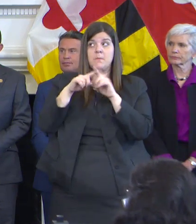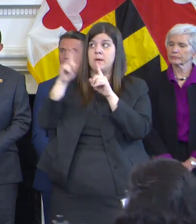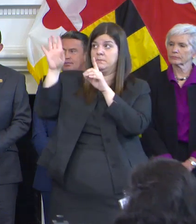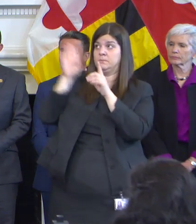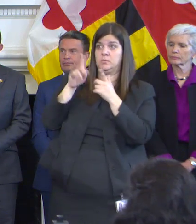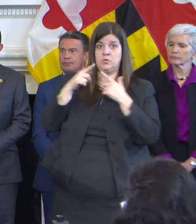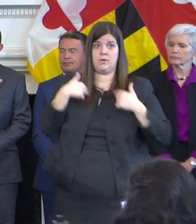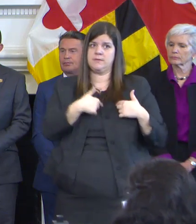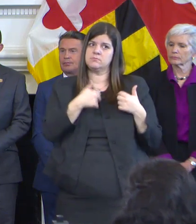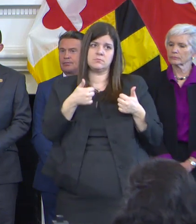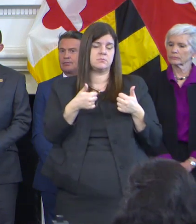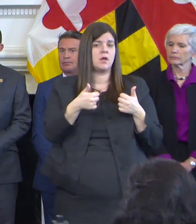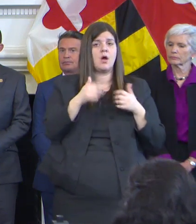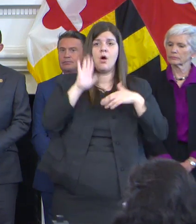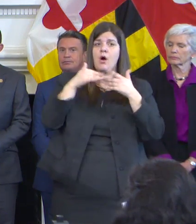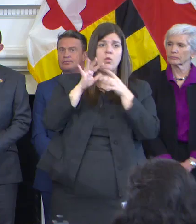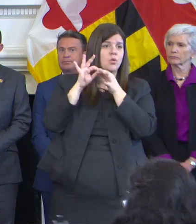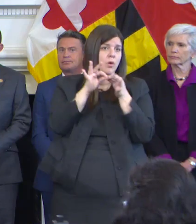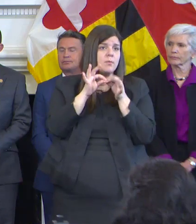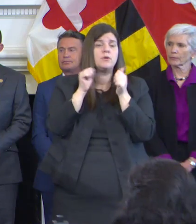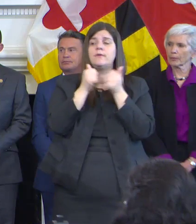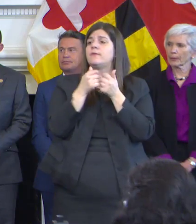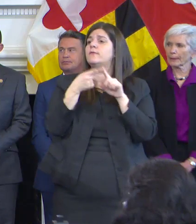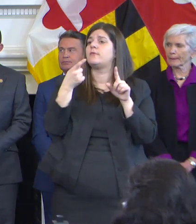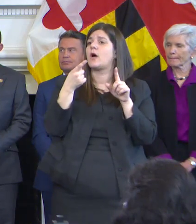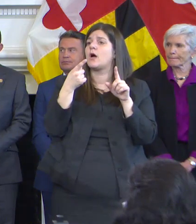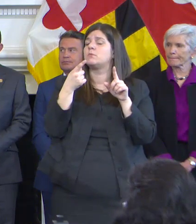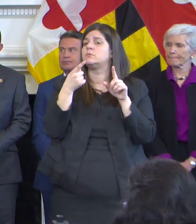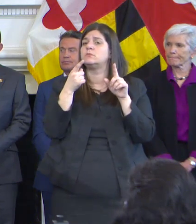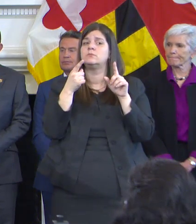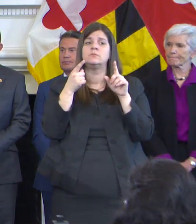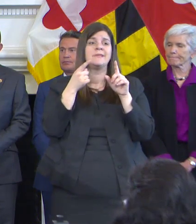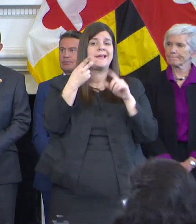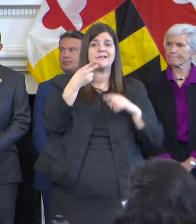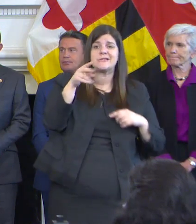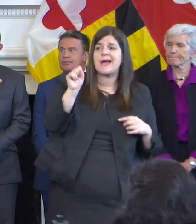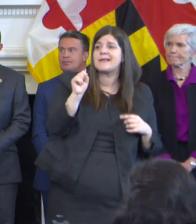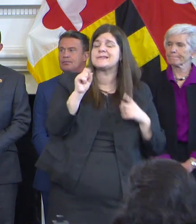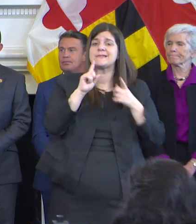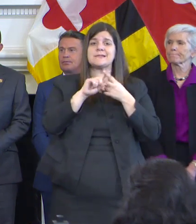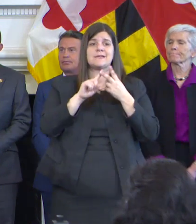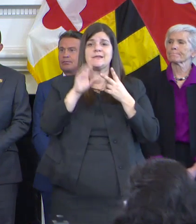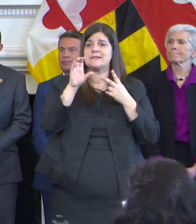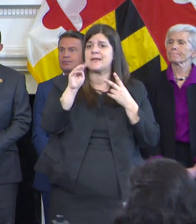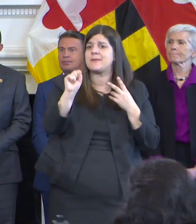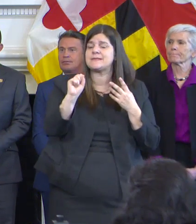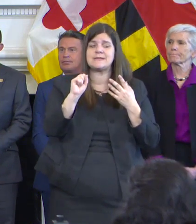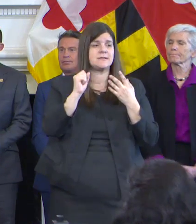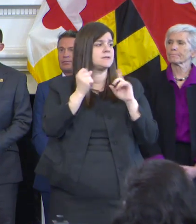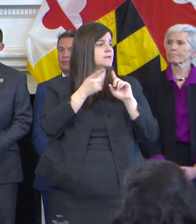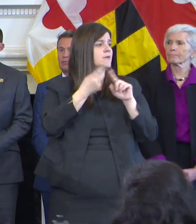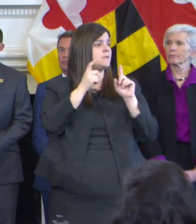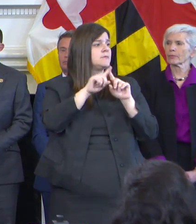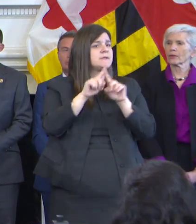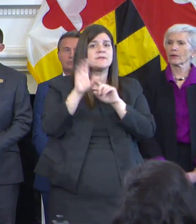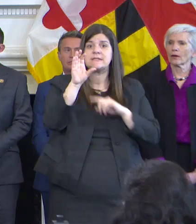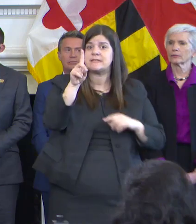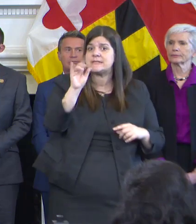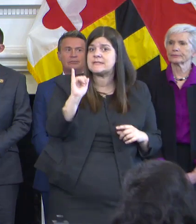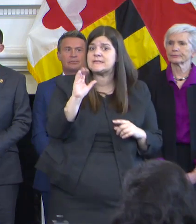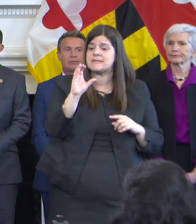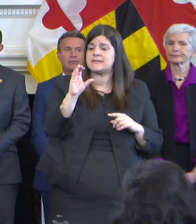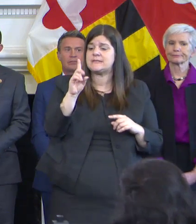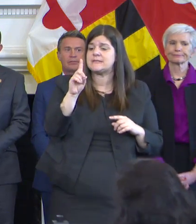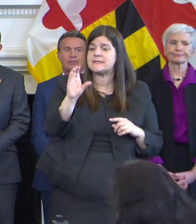administration, particularly from the leadership of the vice president, from HHS, from CMS, from the CDC, from